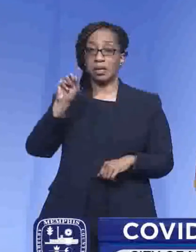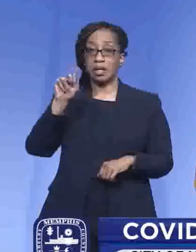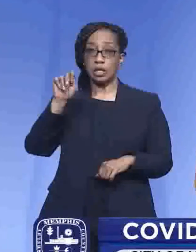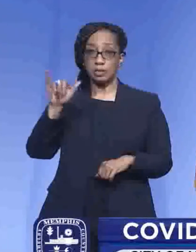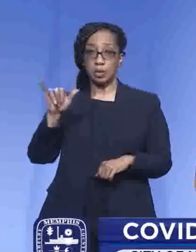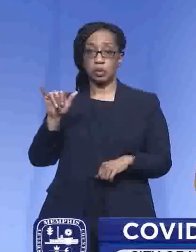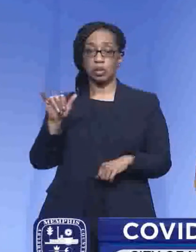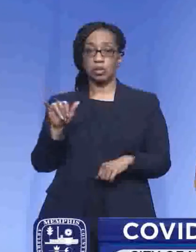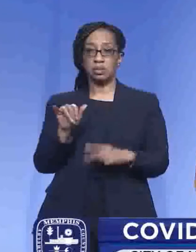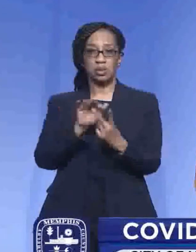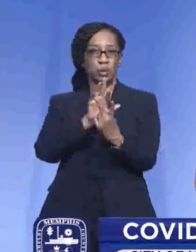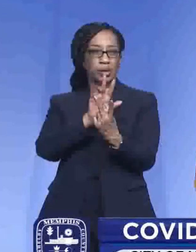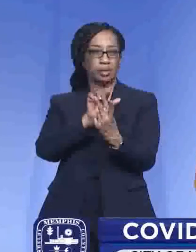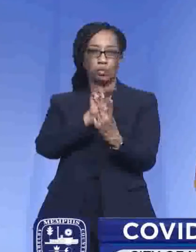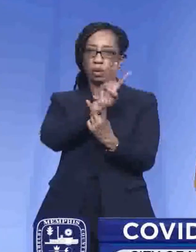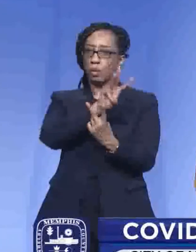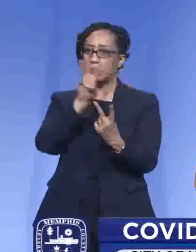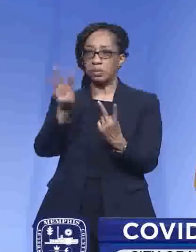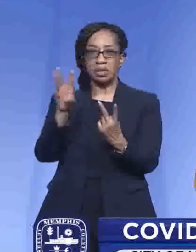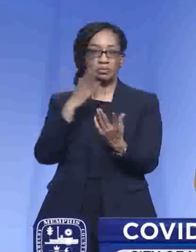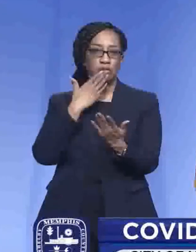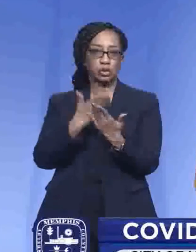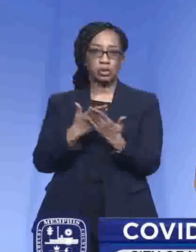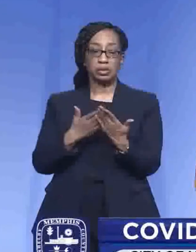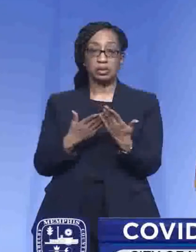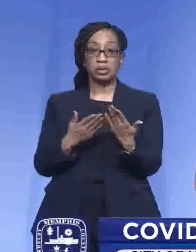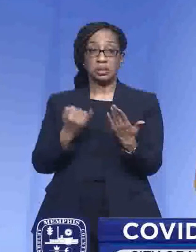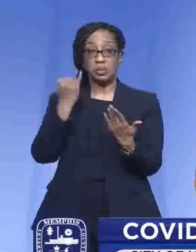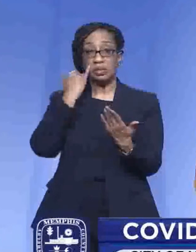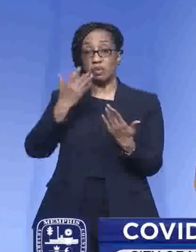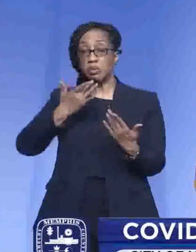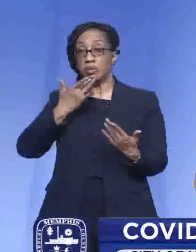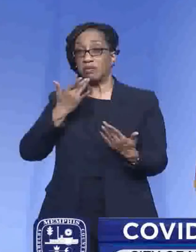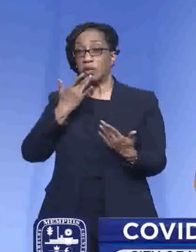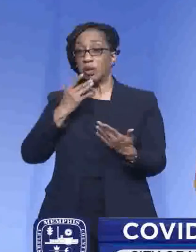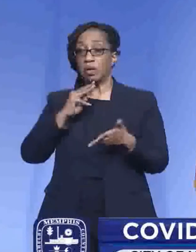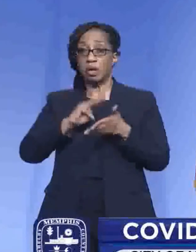I think either one of those is a good place, but if you want to default to Memphis,